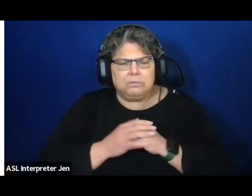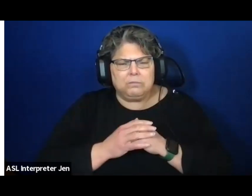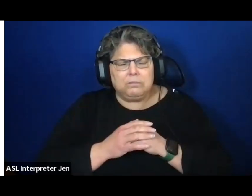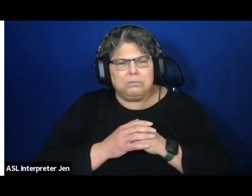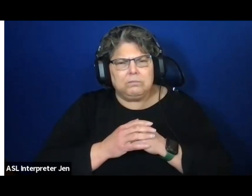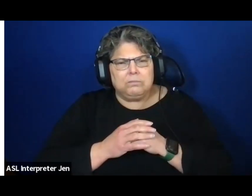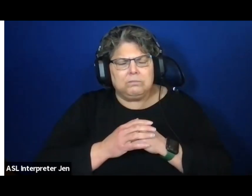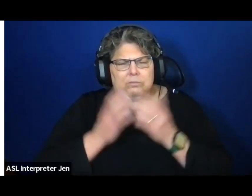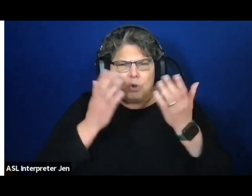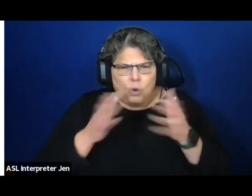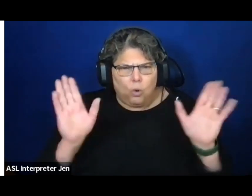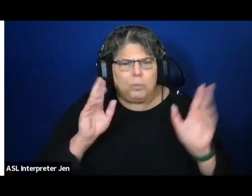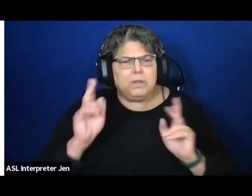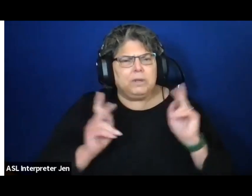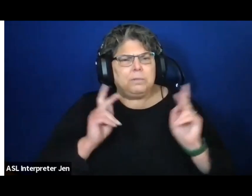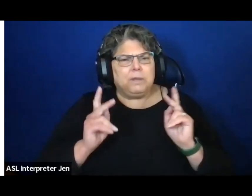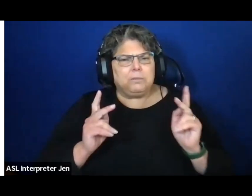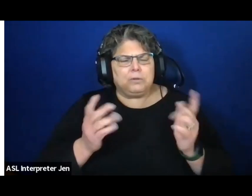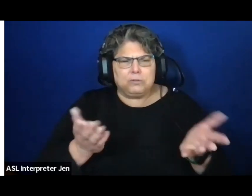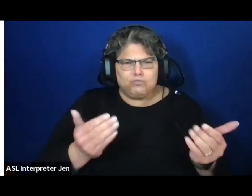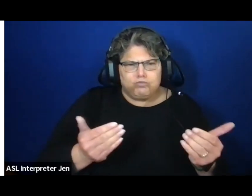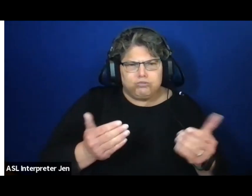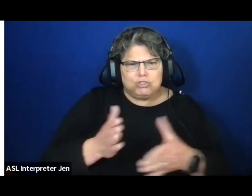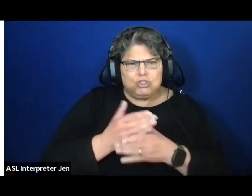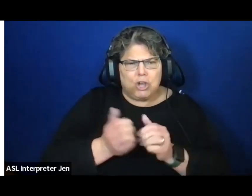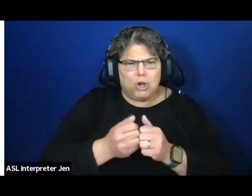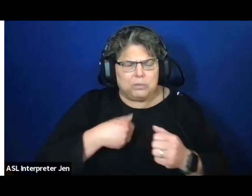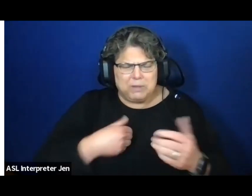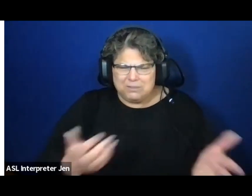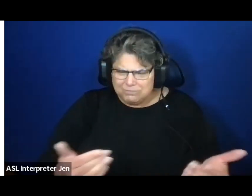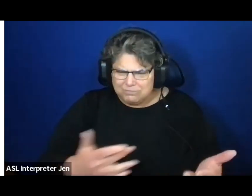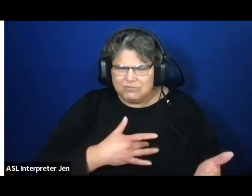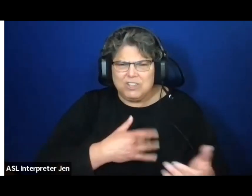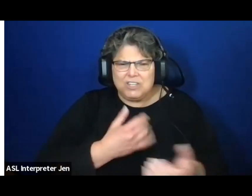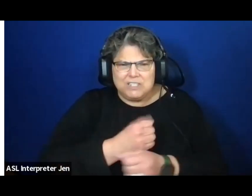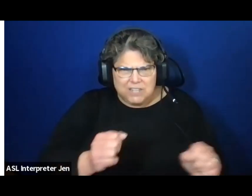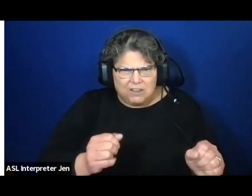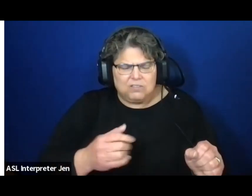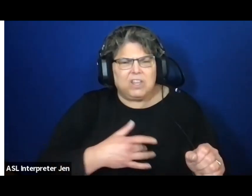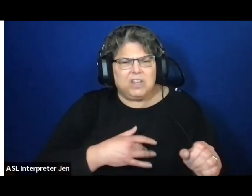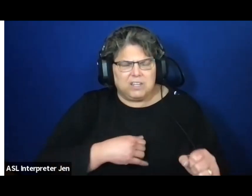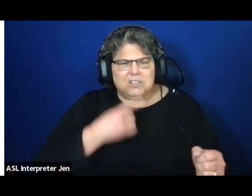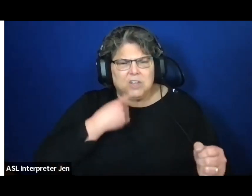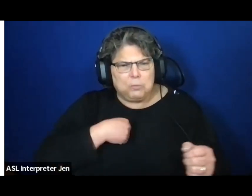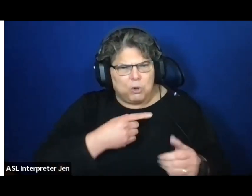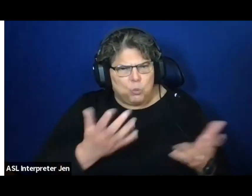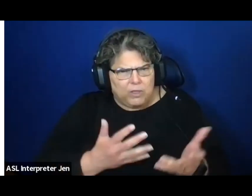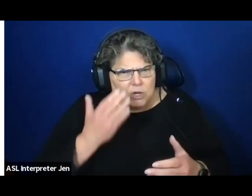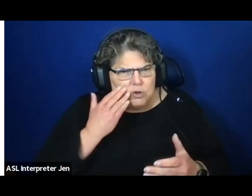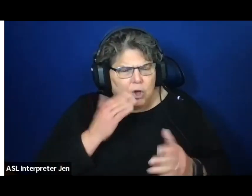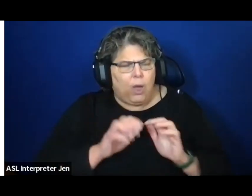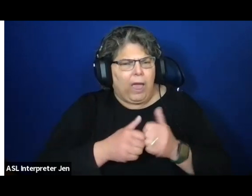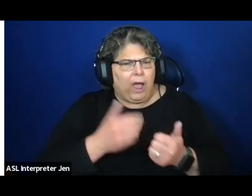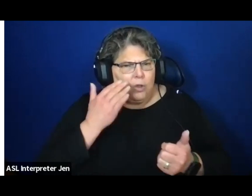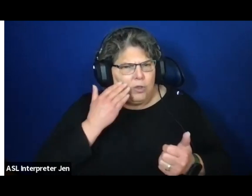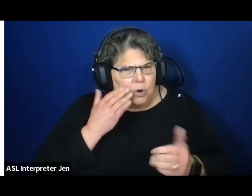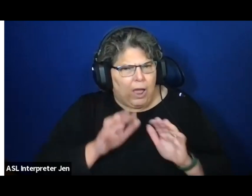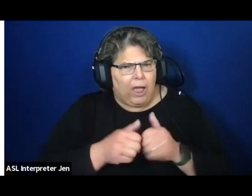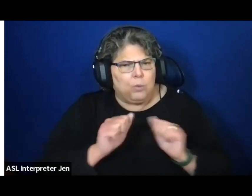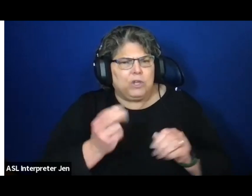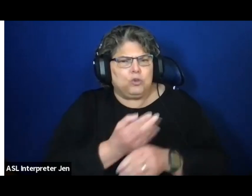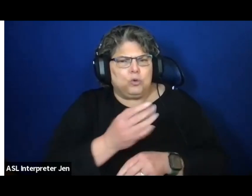to folks to share? Make it safe for them to share what they know, how they know it, where they know it. And we can square that. You have to